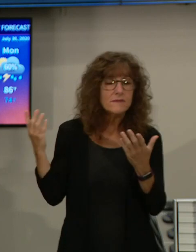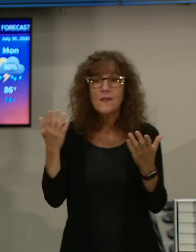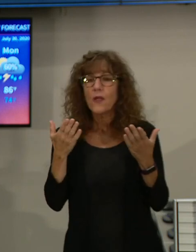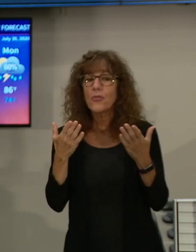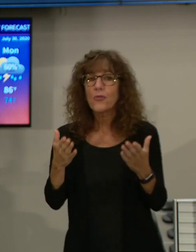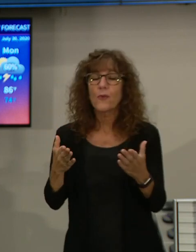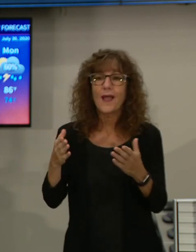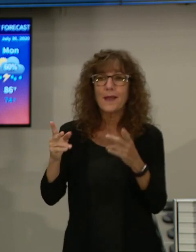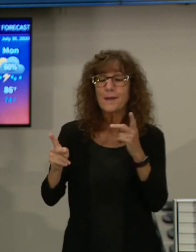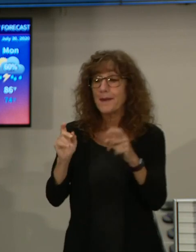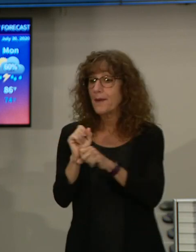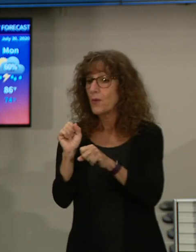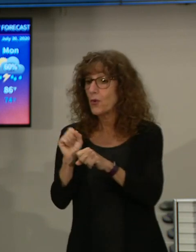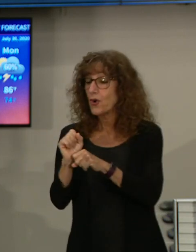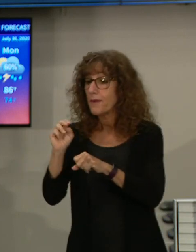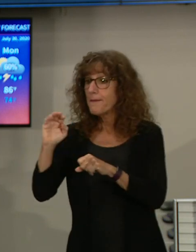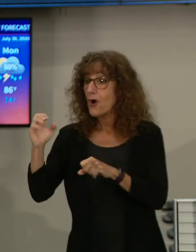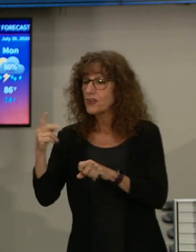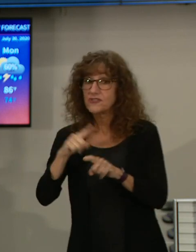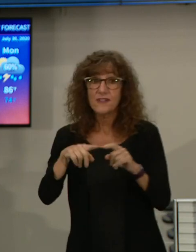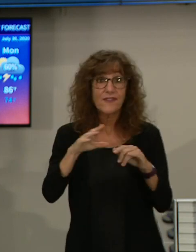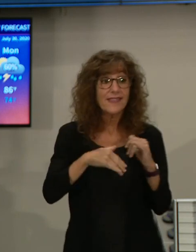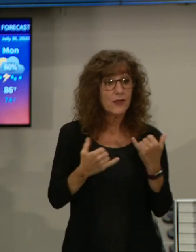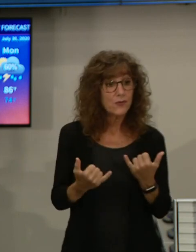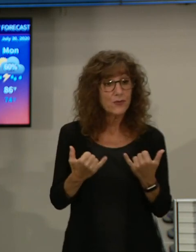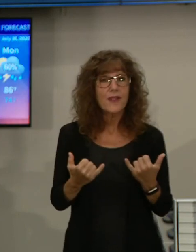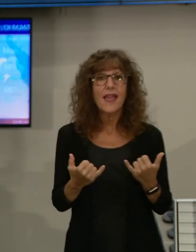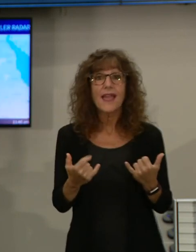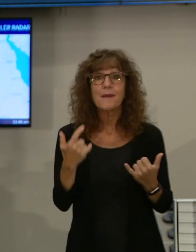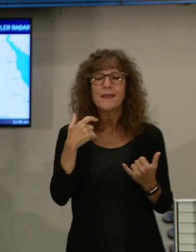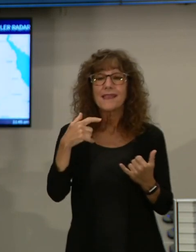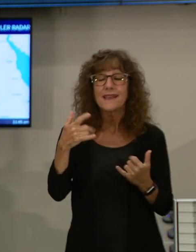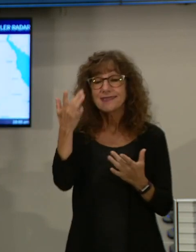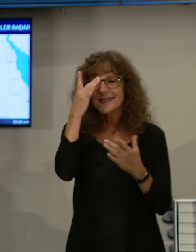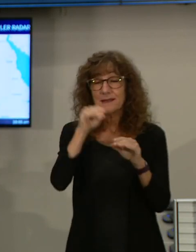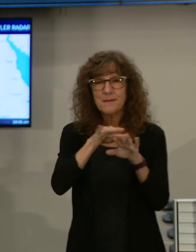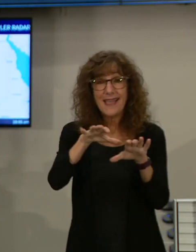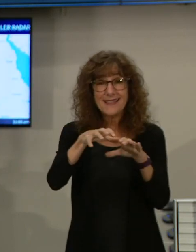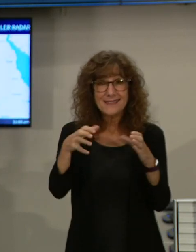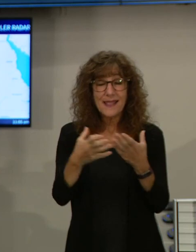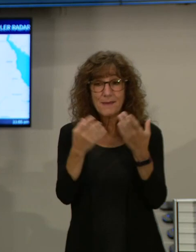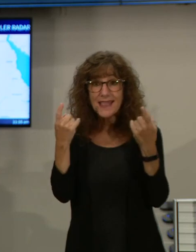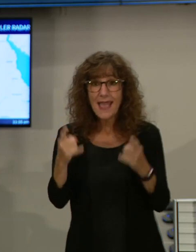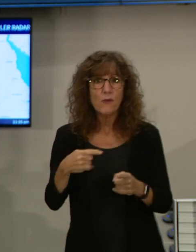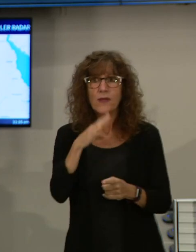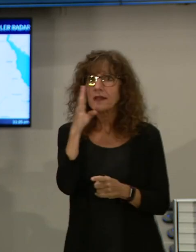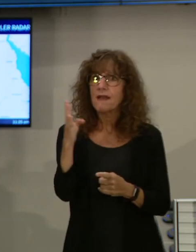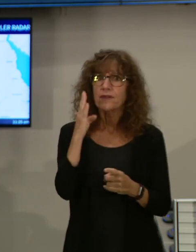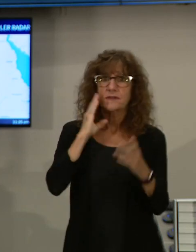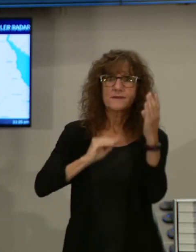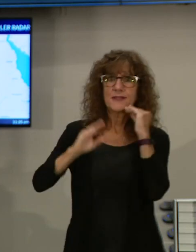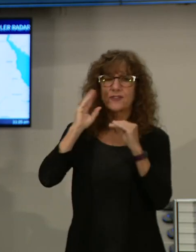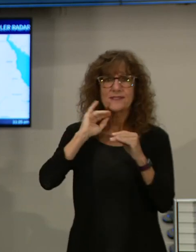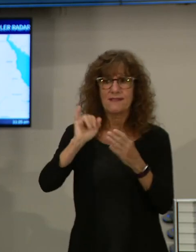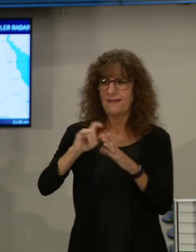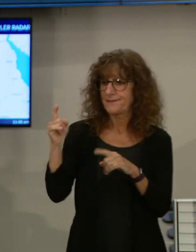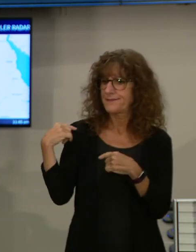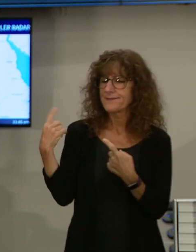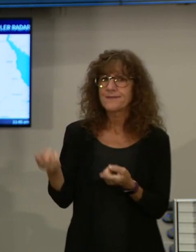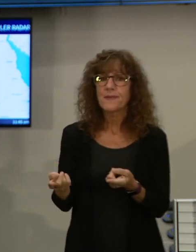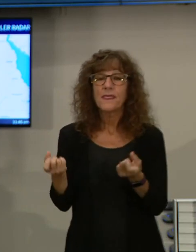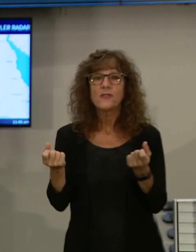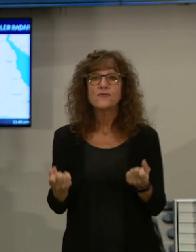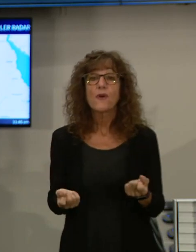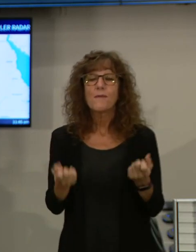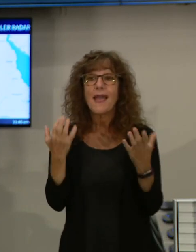that we were working in March is different than today, because that pandemic occurred and we had never seen it before. So many